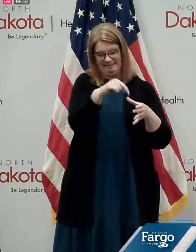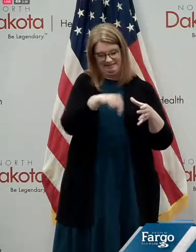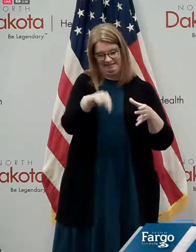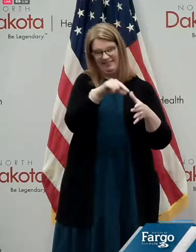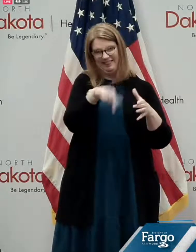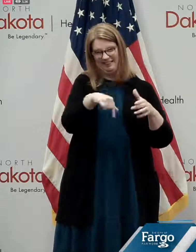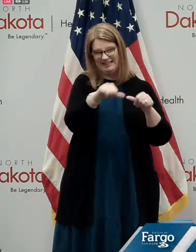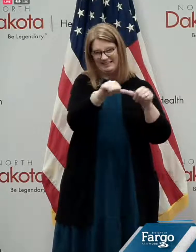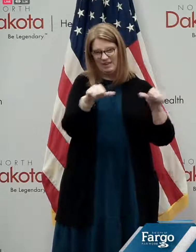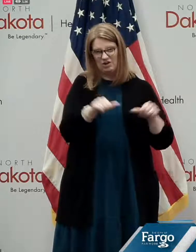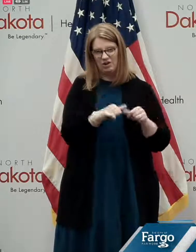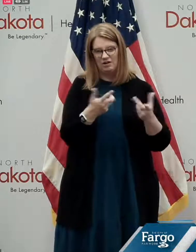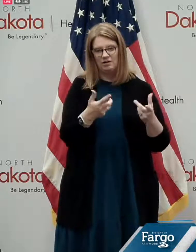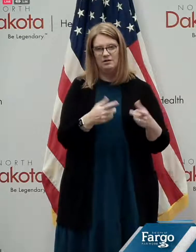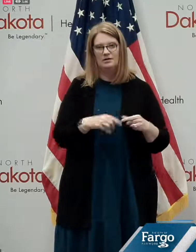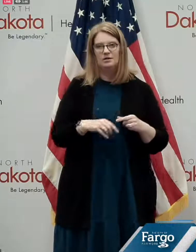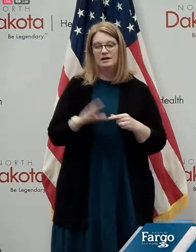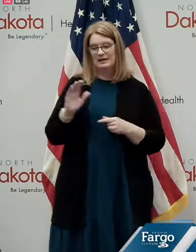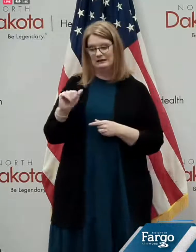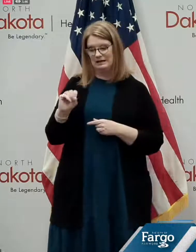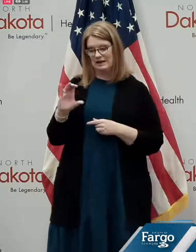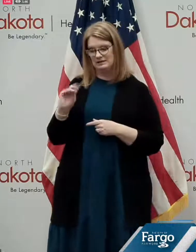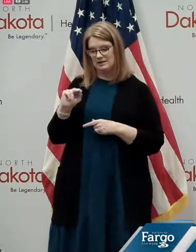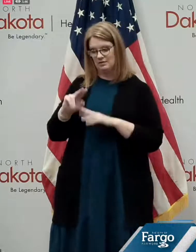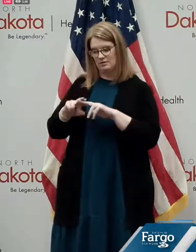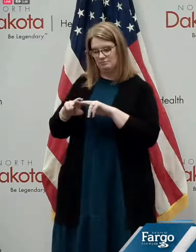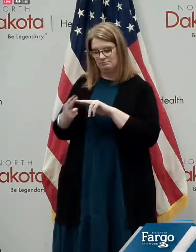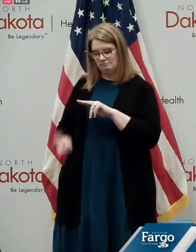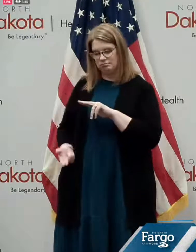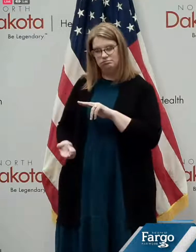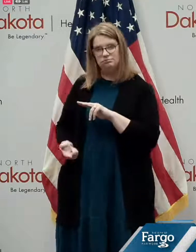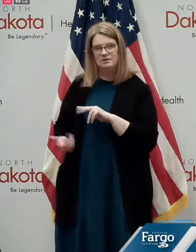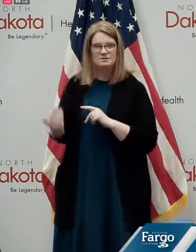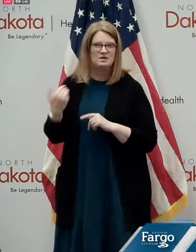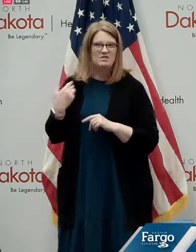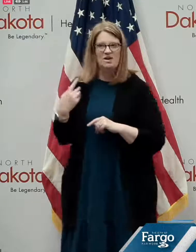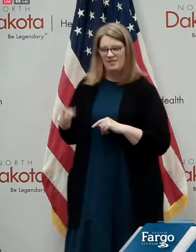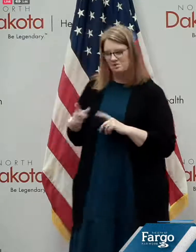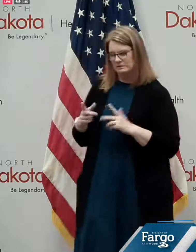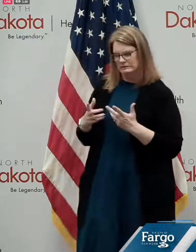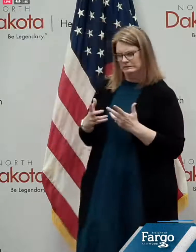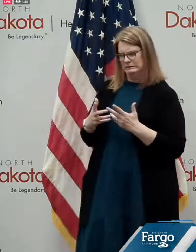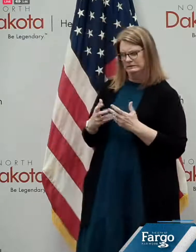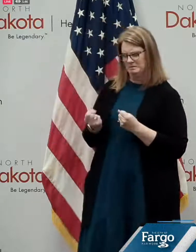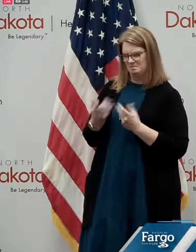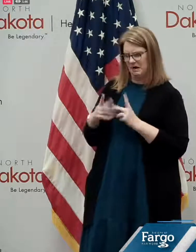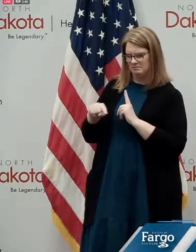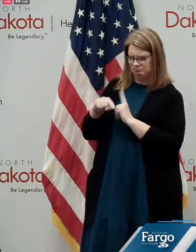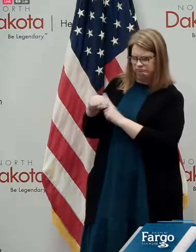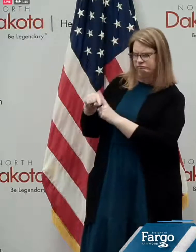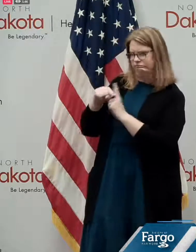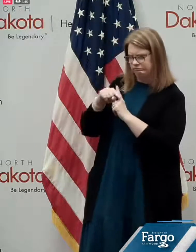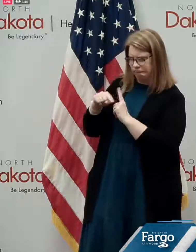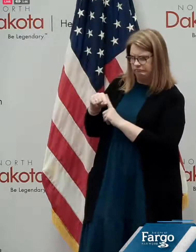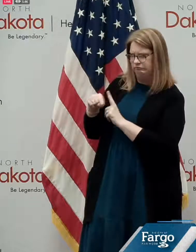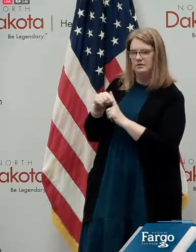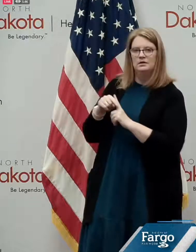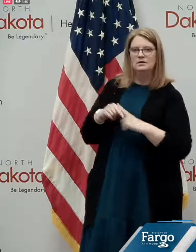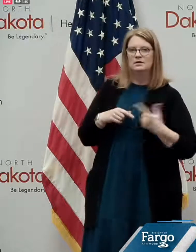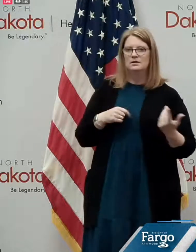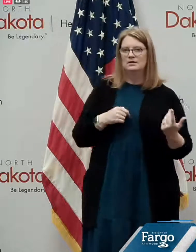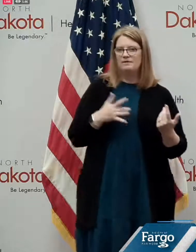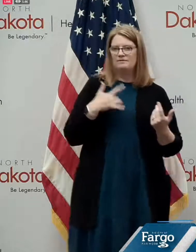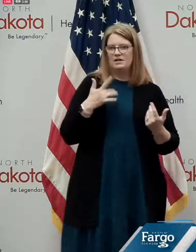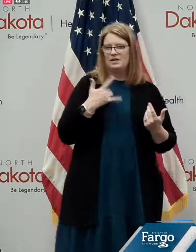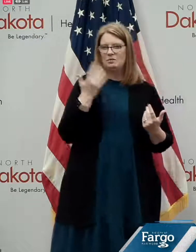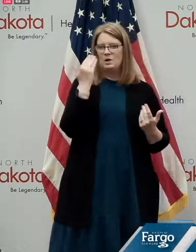significant great drops in Cass County, which was an area of great concern. So I think we know how to get it done.